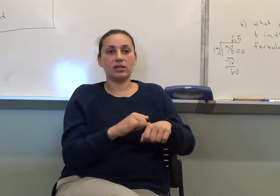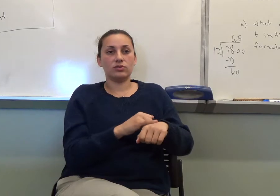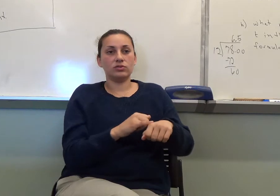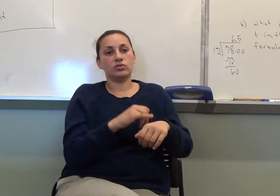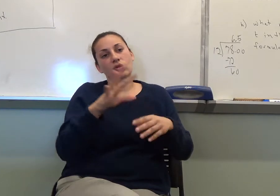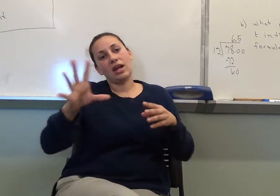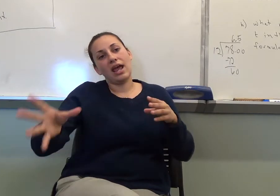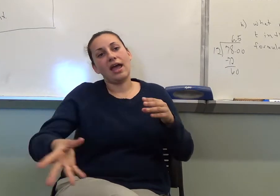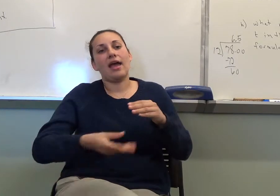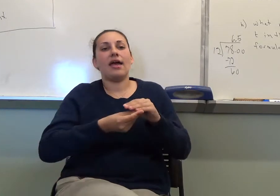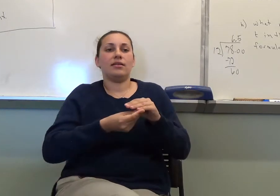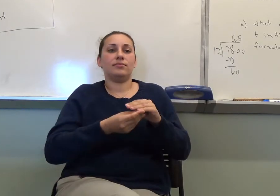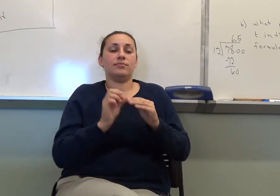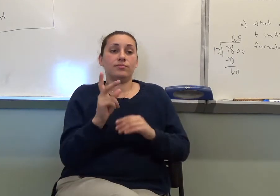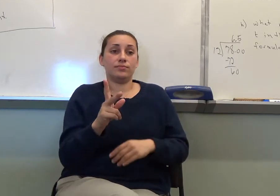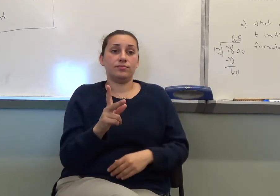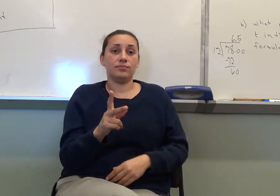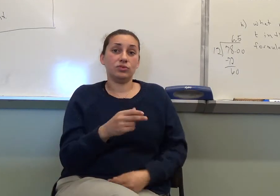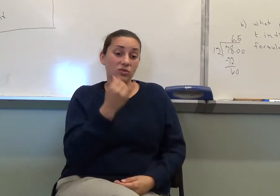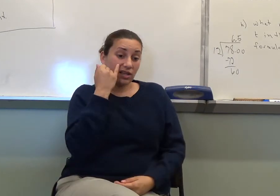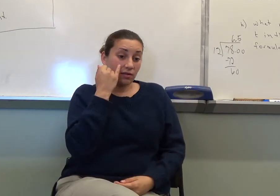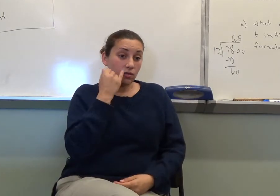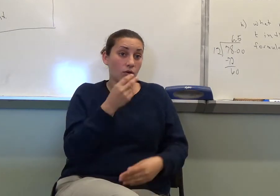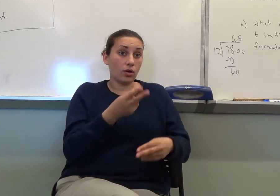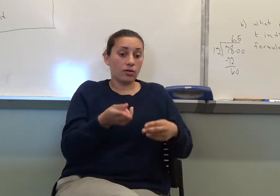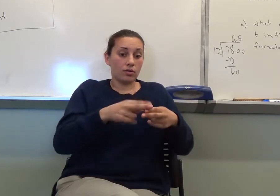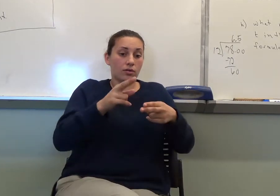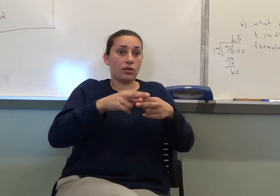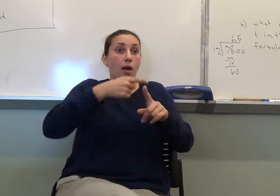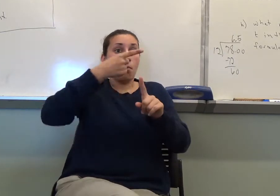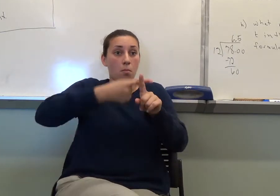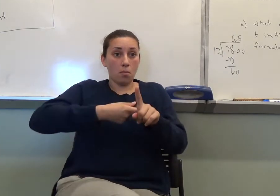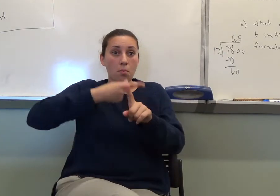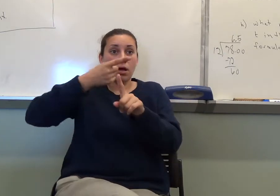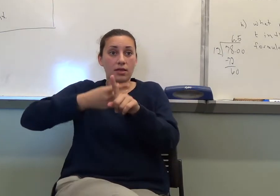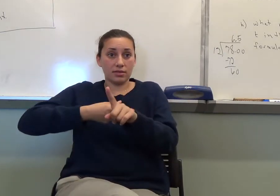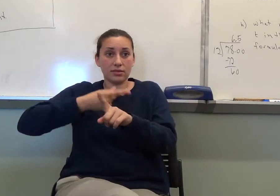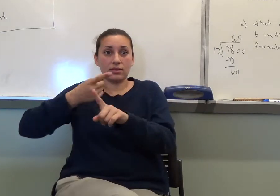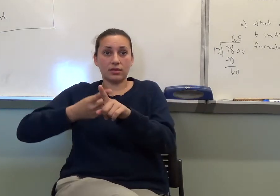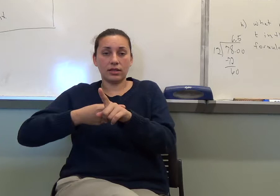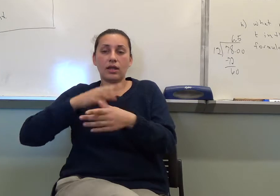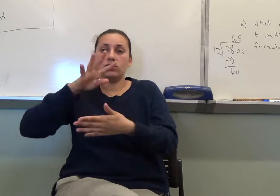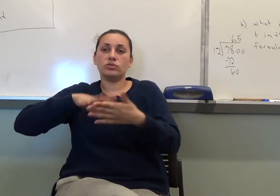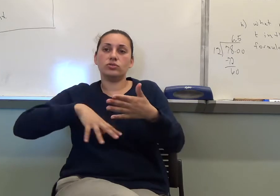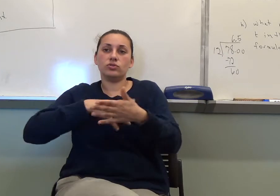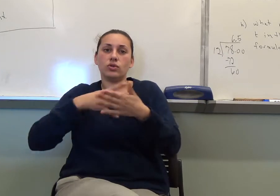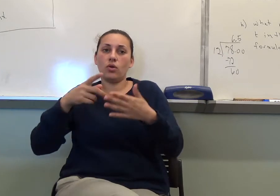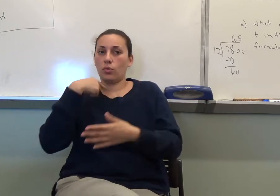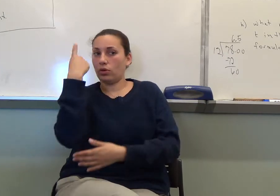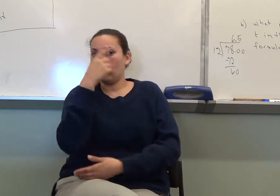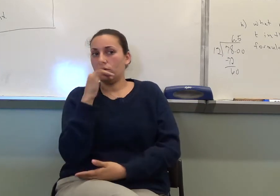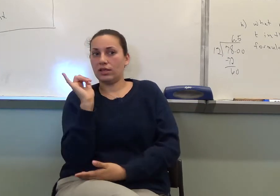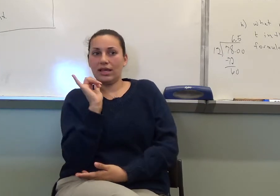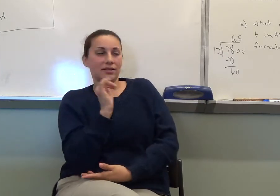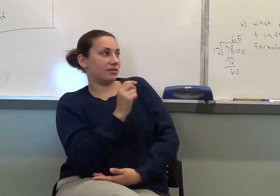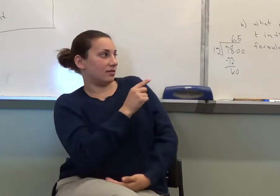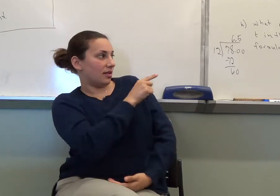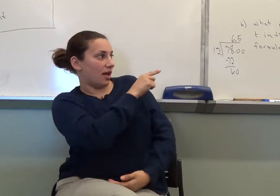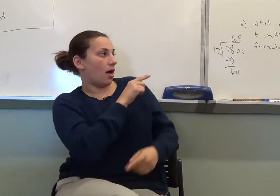you're compounding it on a monthly basis, it would be a chart that looks just like this, but you would do it how many times for the